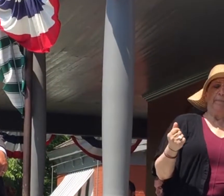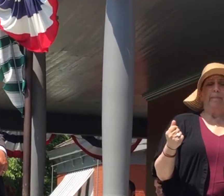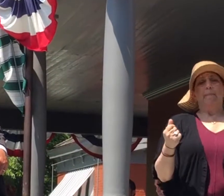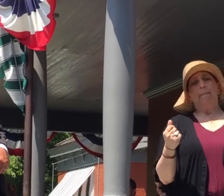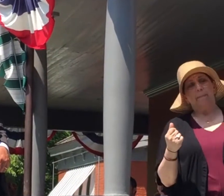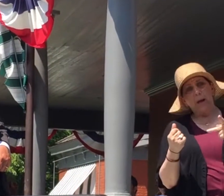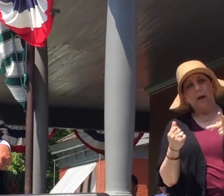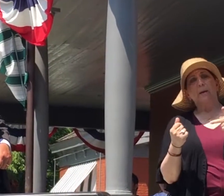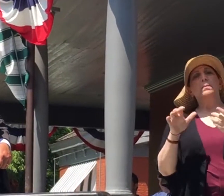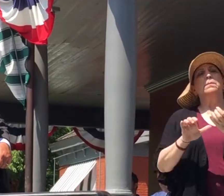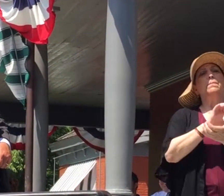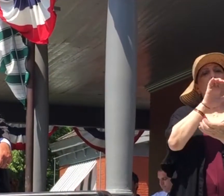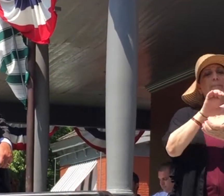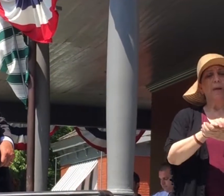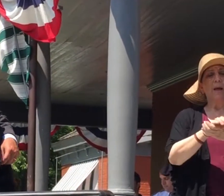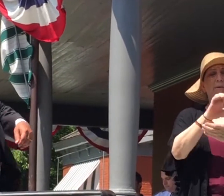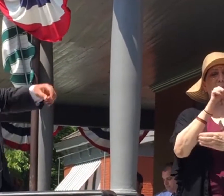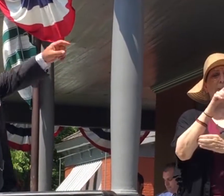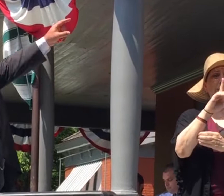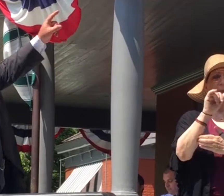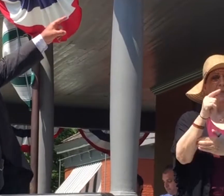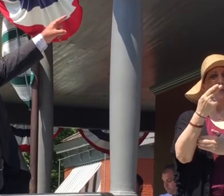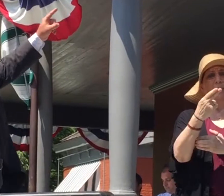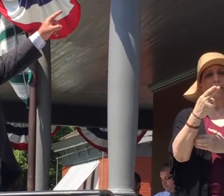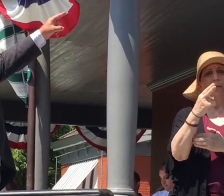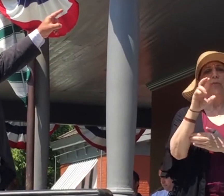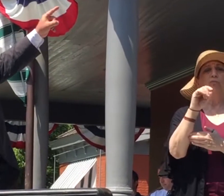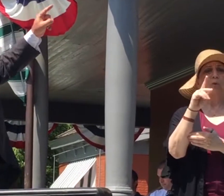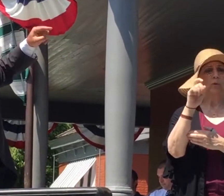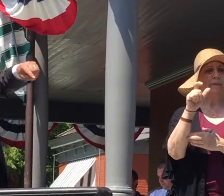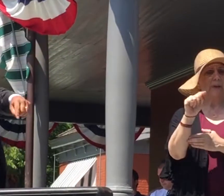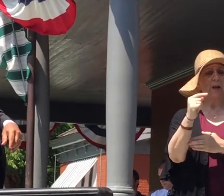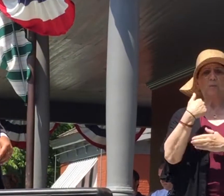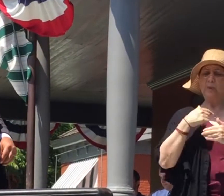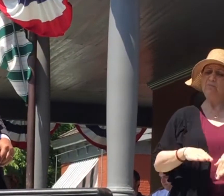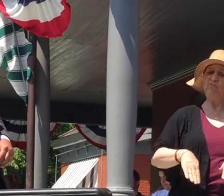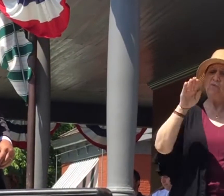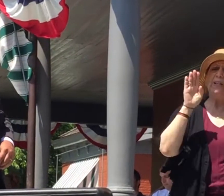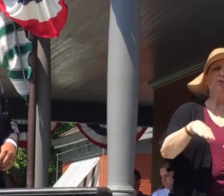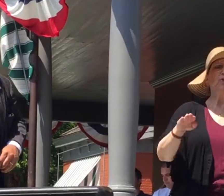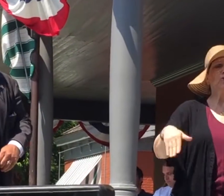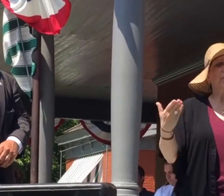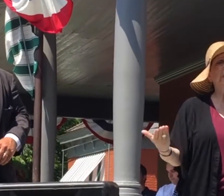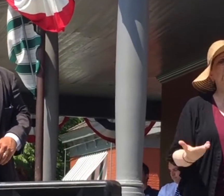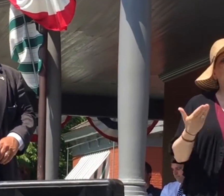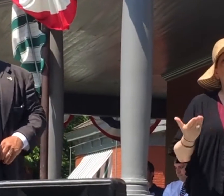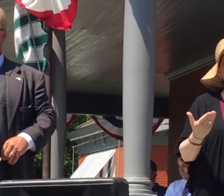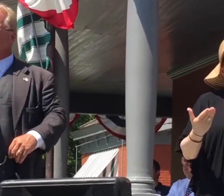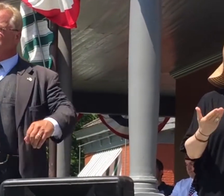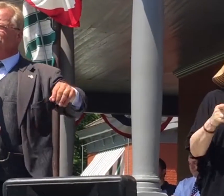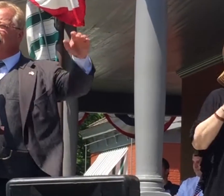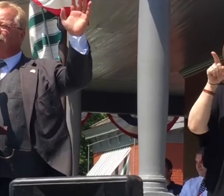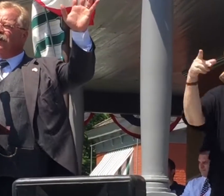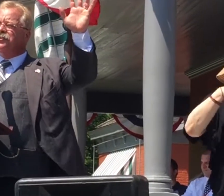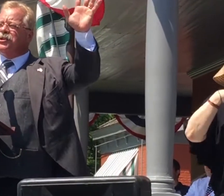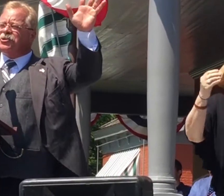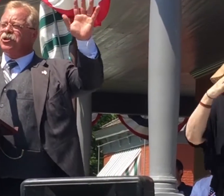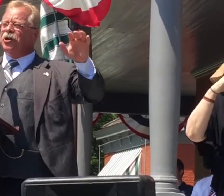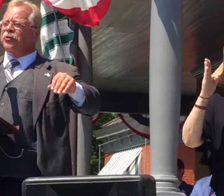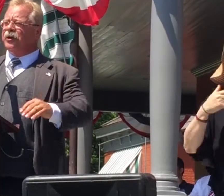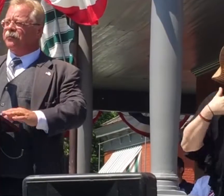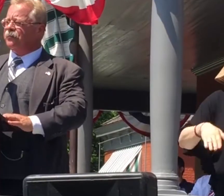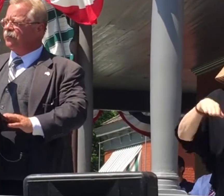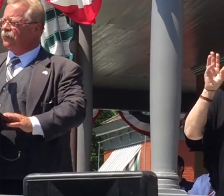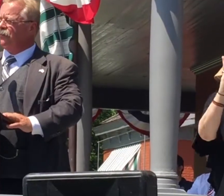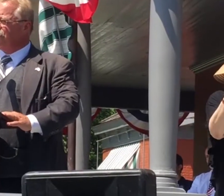family way. Married Mrs. Edith Carroll Roosevelt. We reared those children here. At the White House, Mrs. Roosevelt